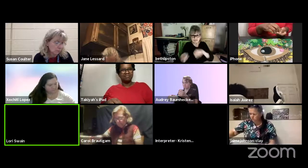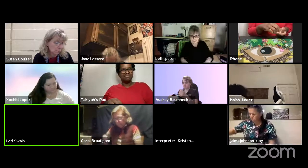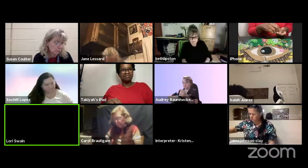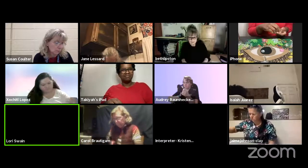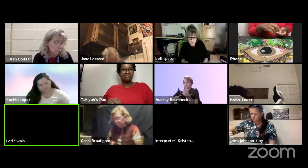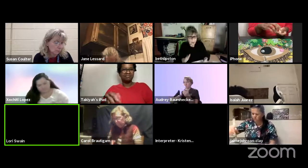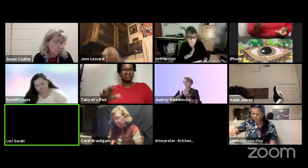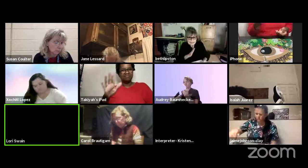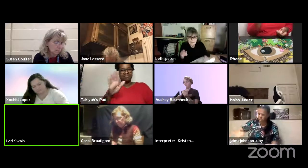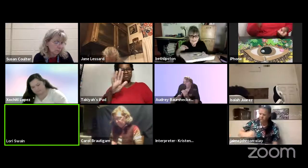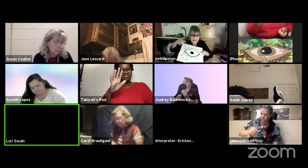So the pipe cleaners